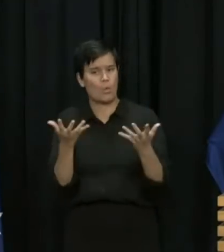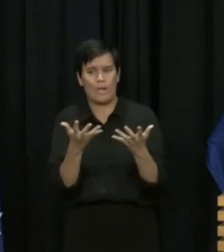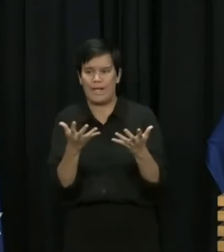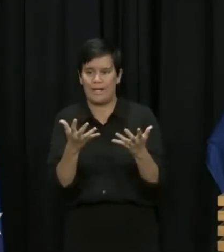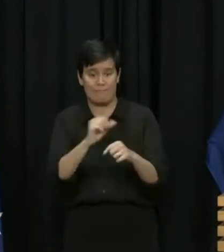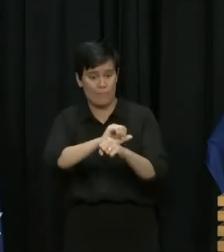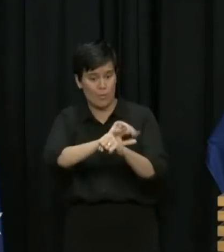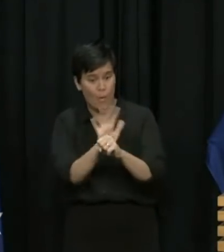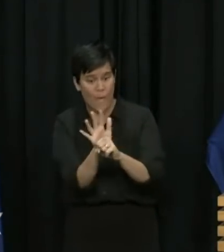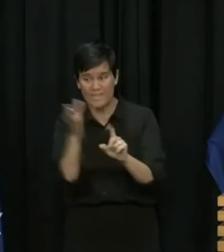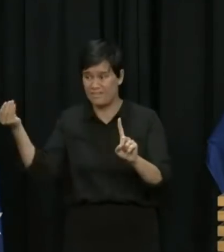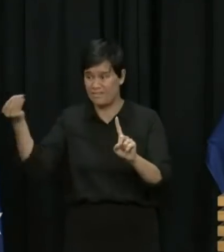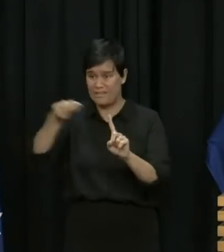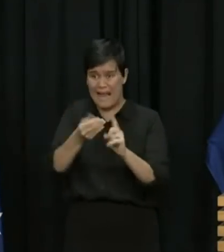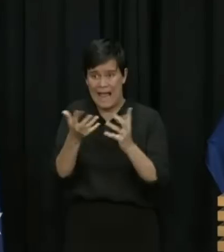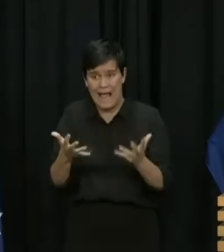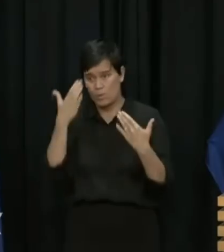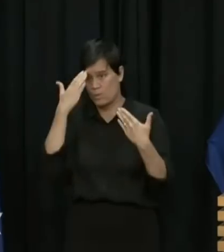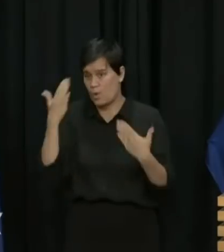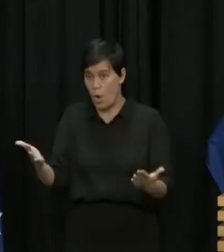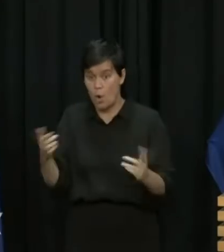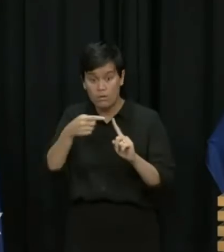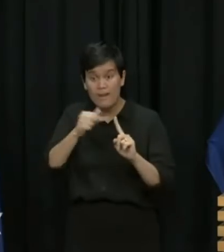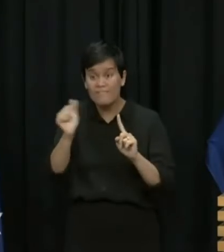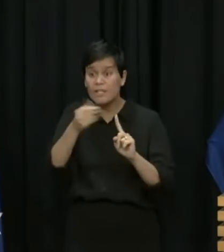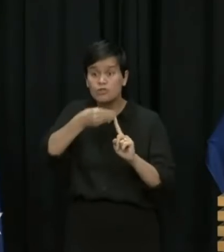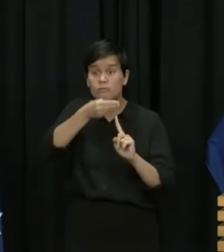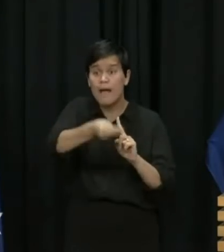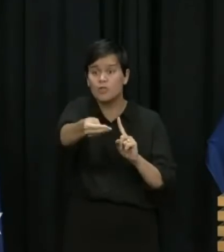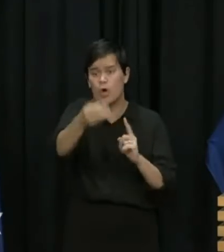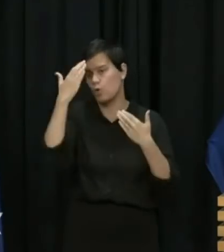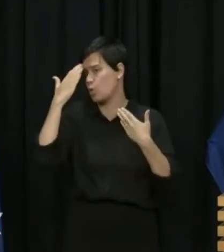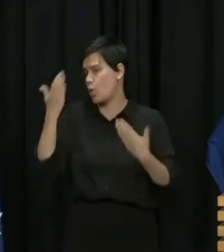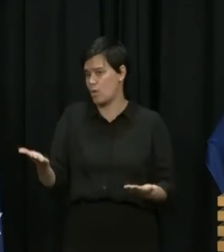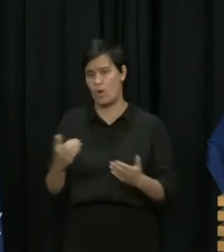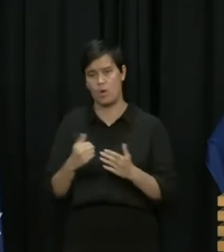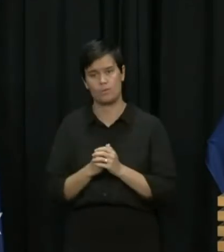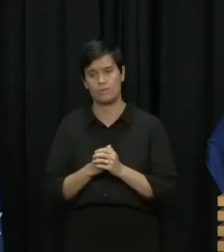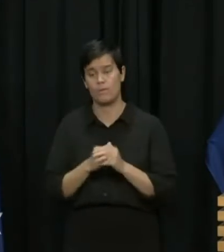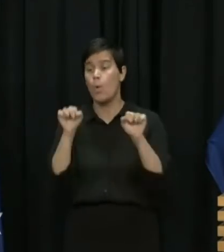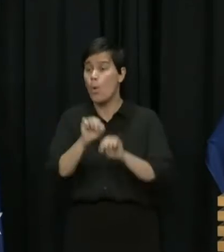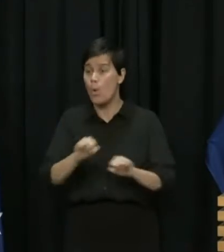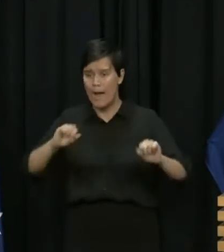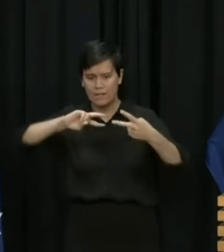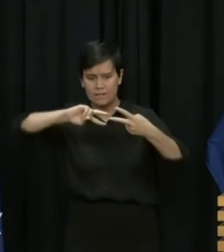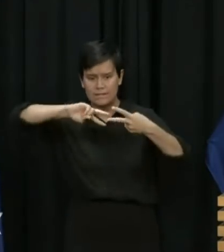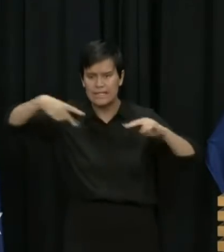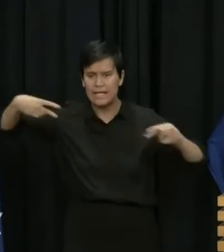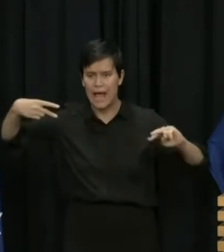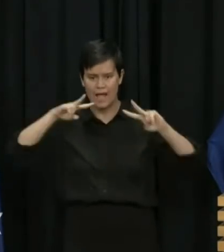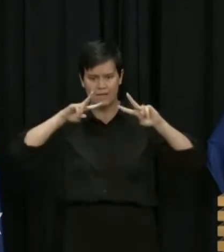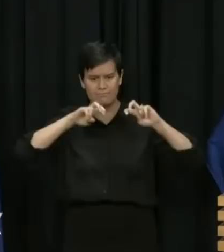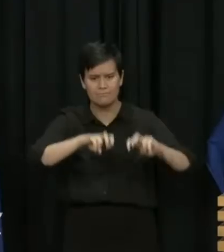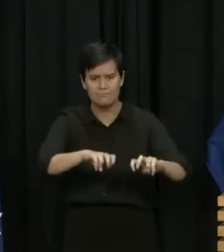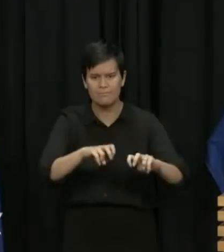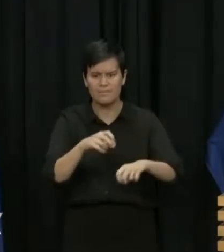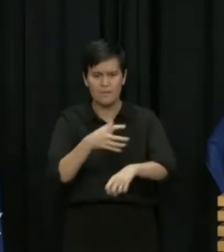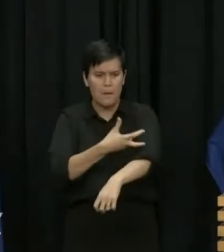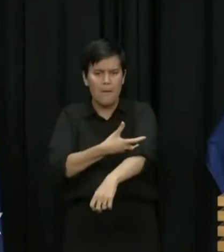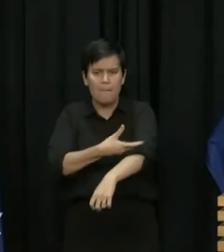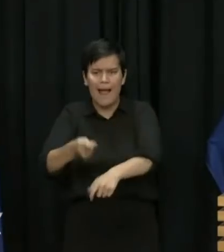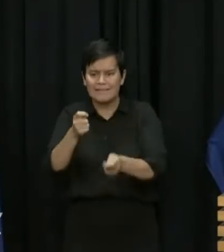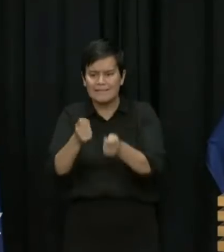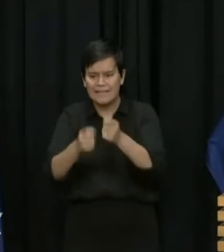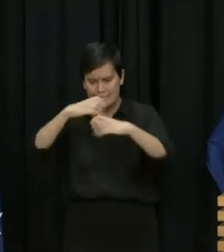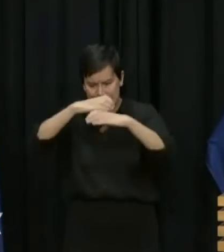any, beyond one household, and we are waiting for the genome sequencing and serology, both of which will provide